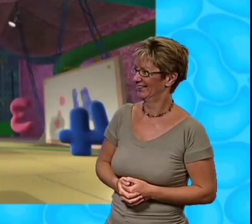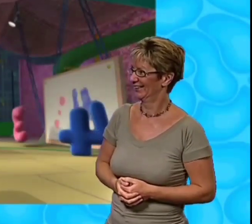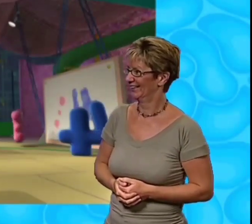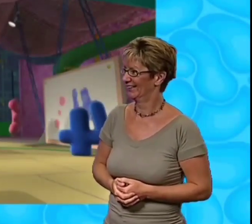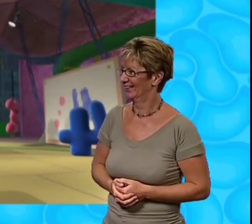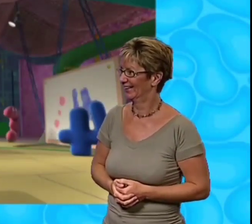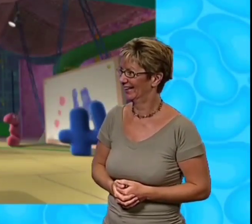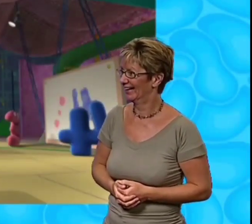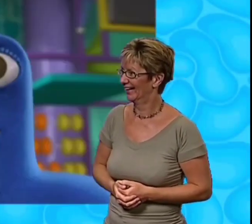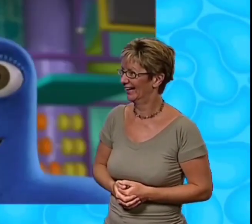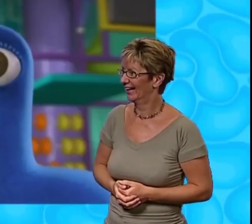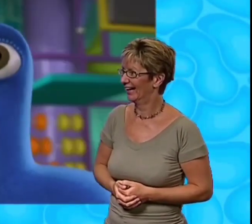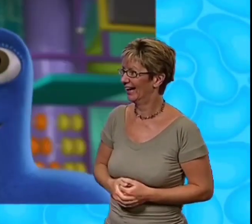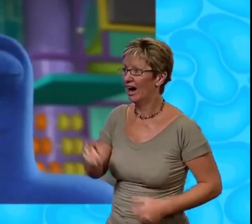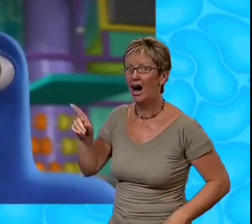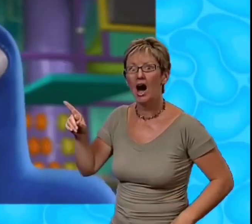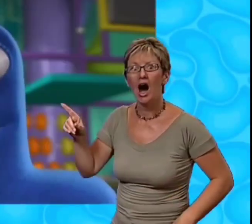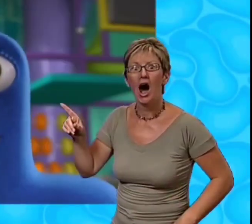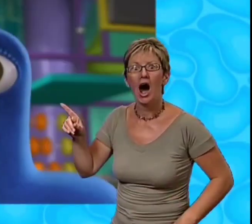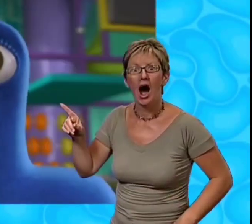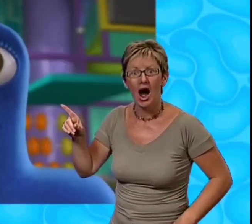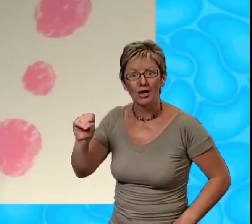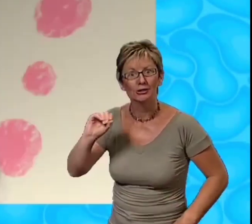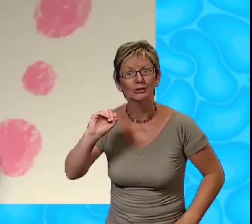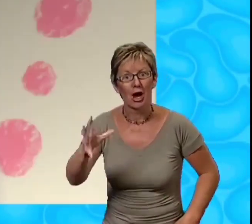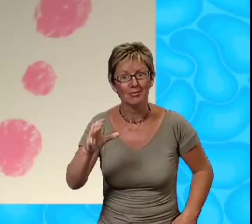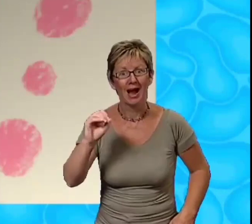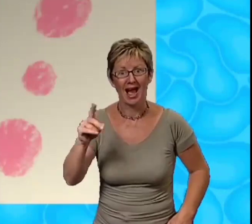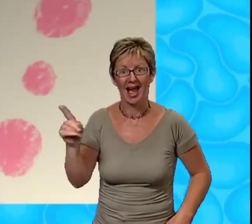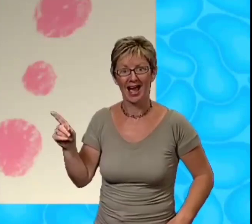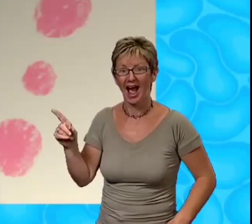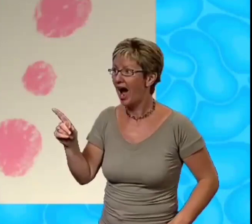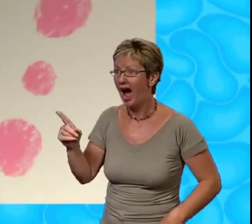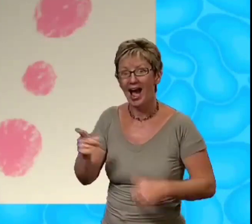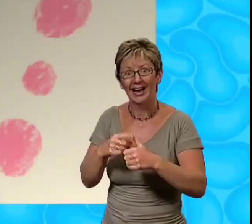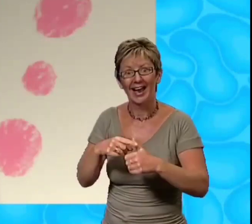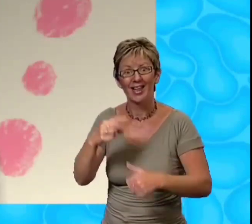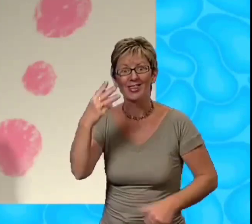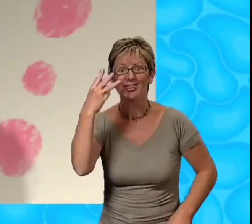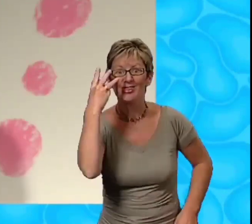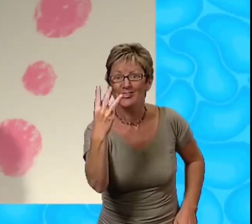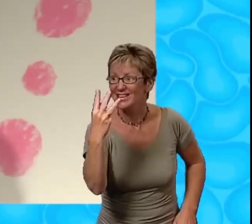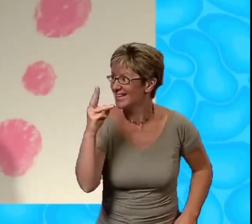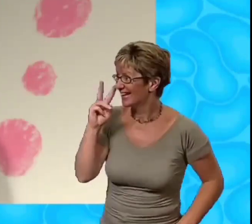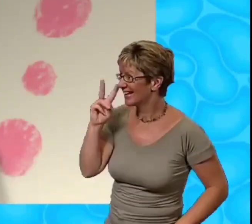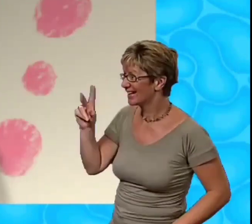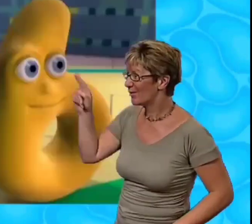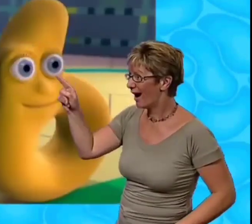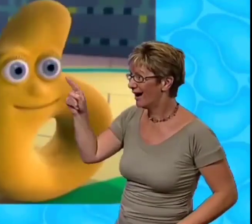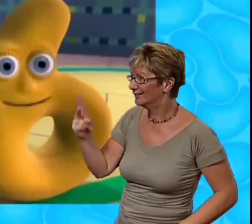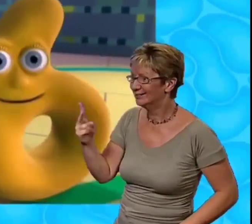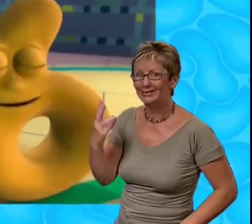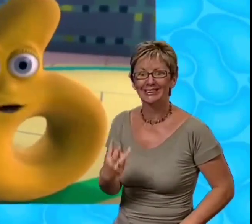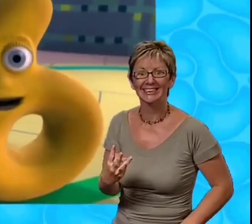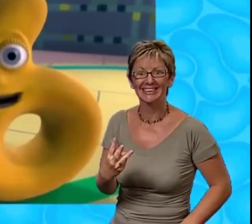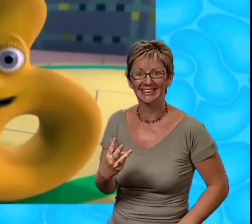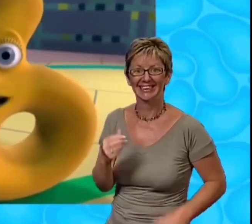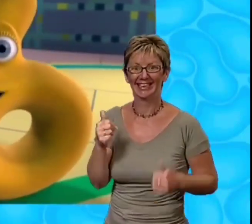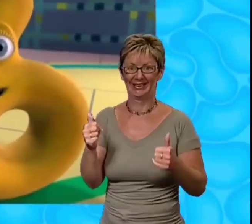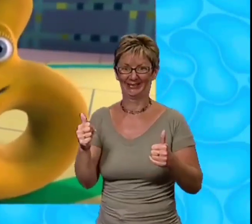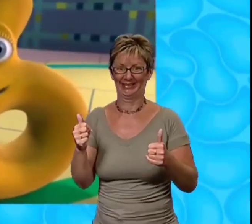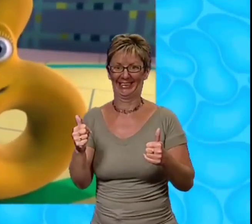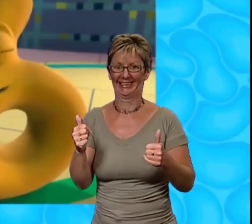Yay! Wow, not bad. It's another good way of showing three.